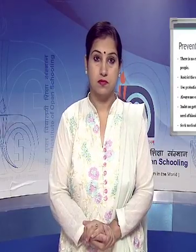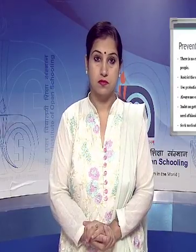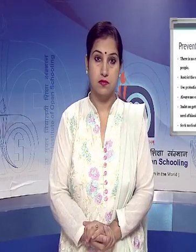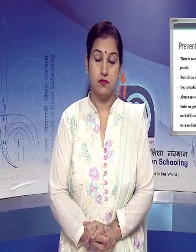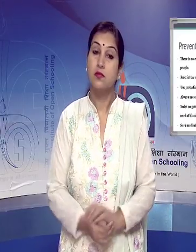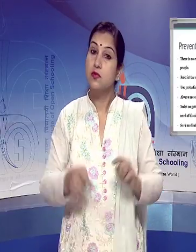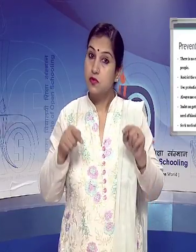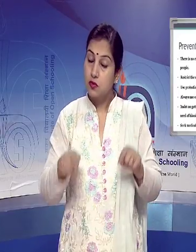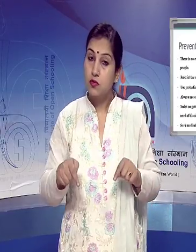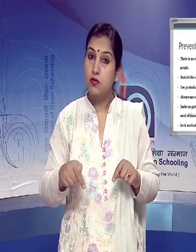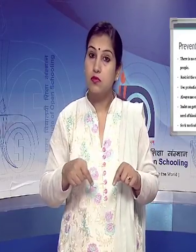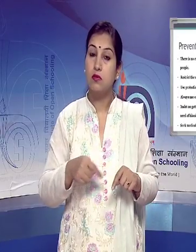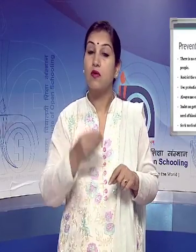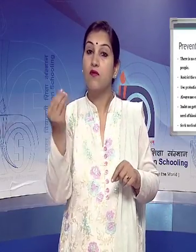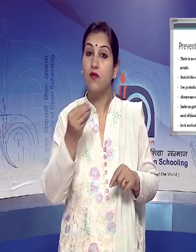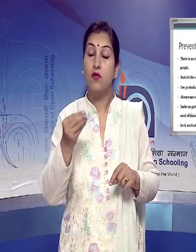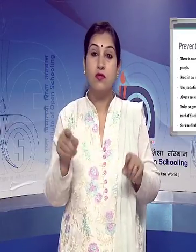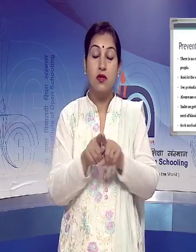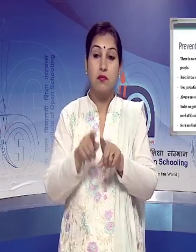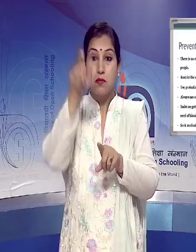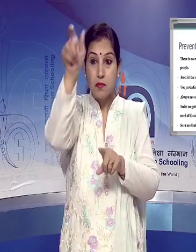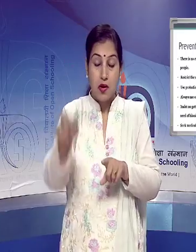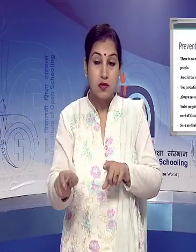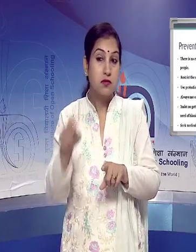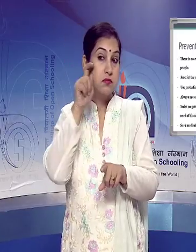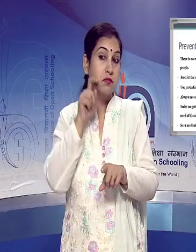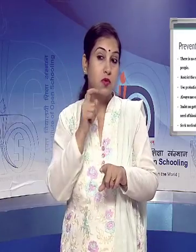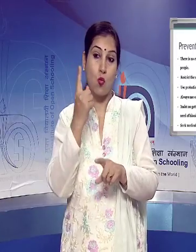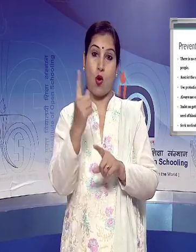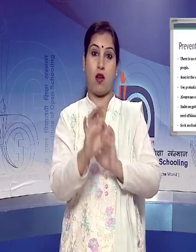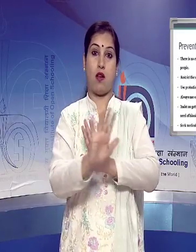So, restrict the number of sex partners to one.